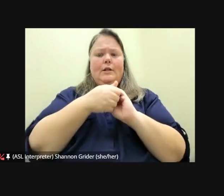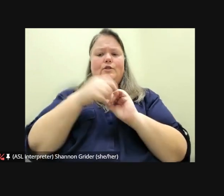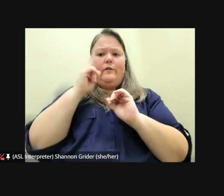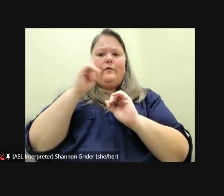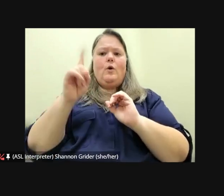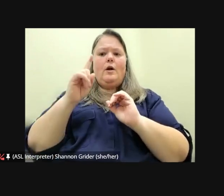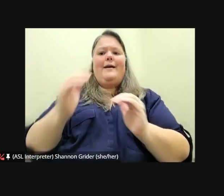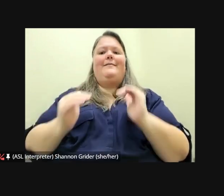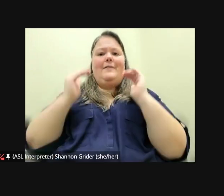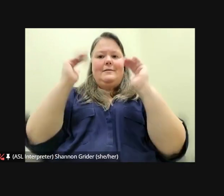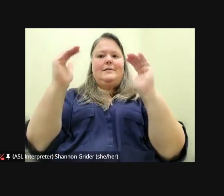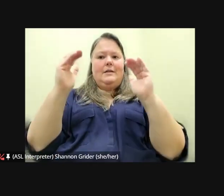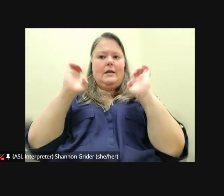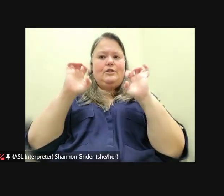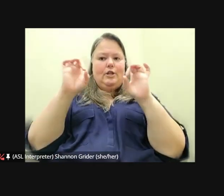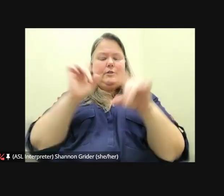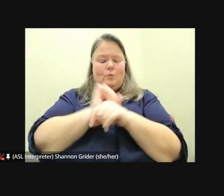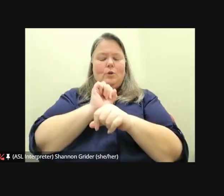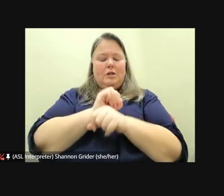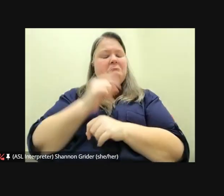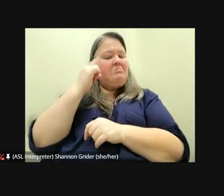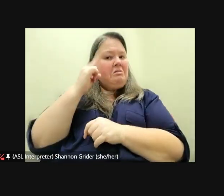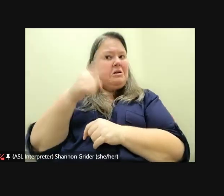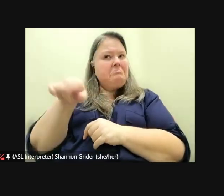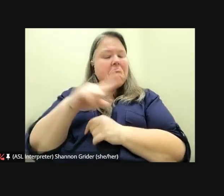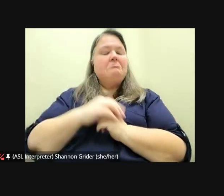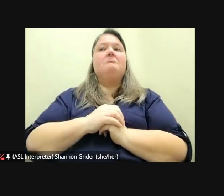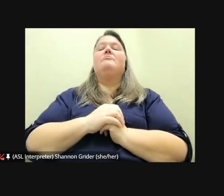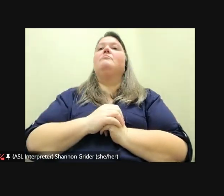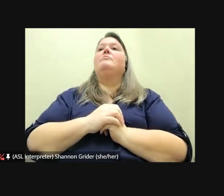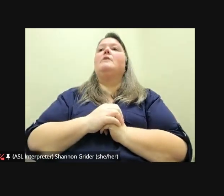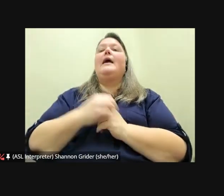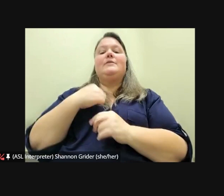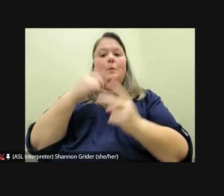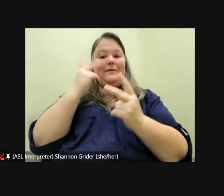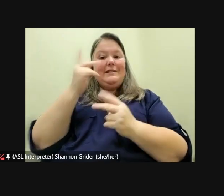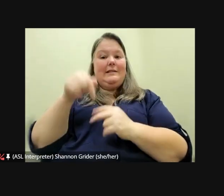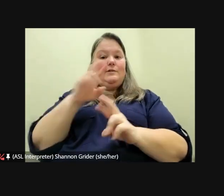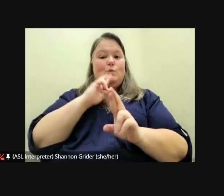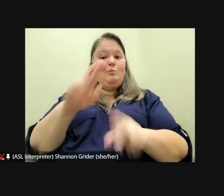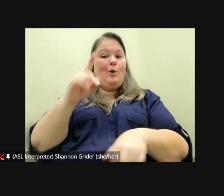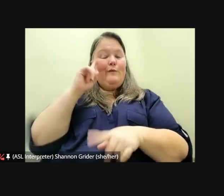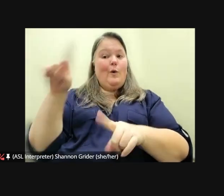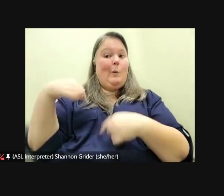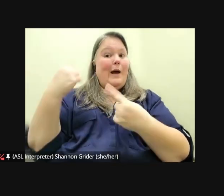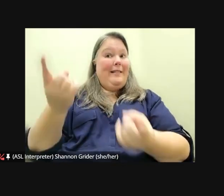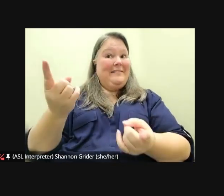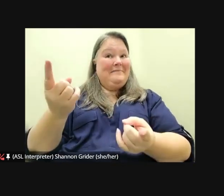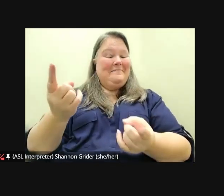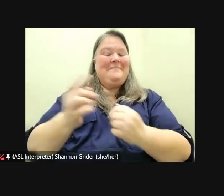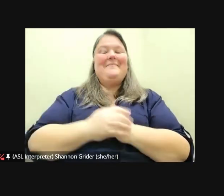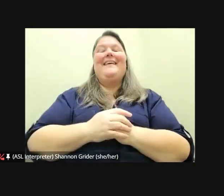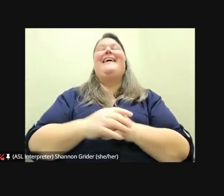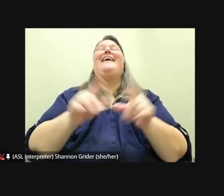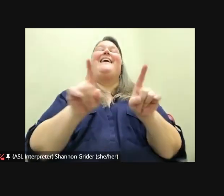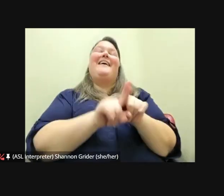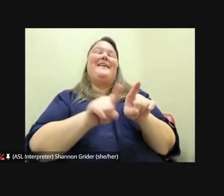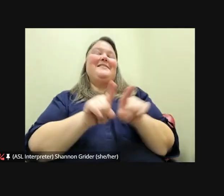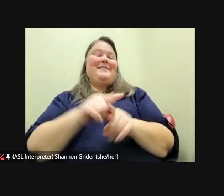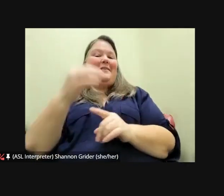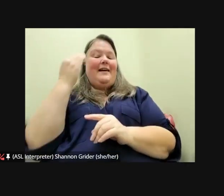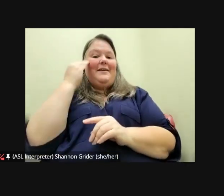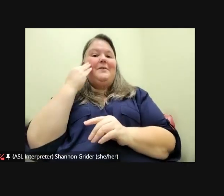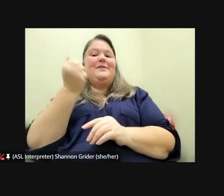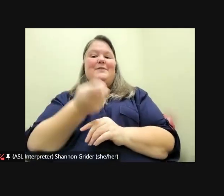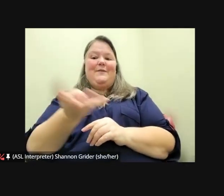so we have seen this report now for quite a while. And I also know that there are some of us